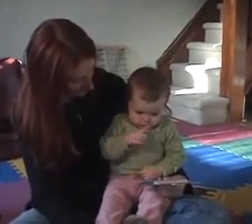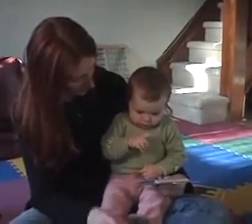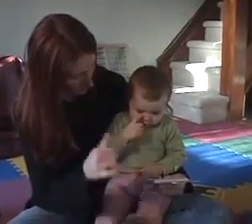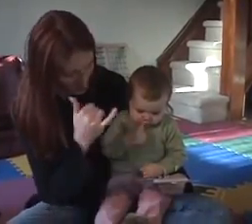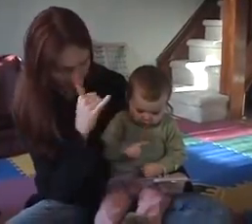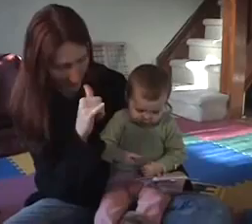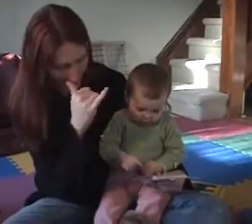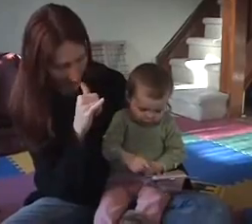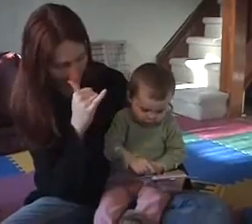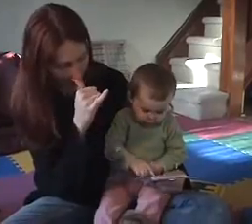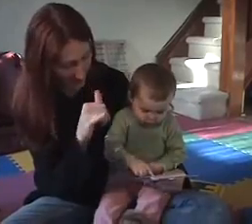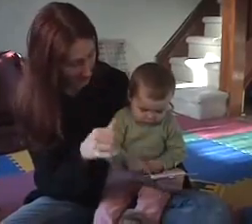Silly.